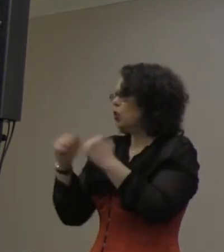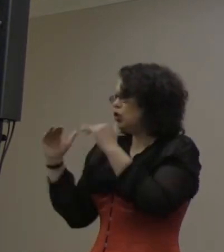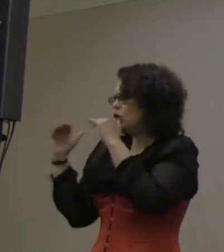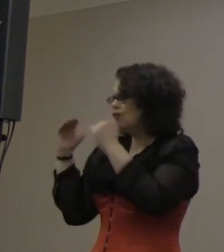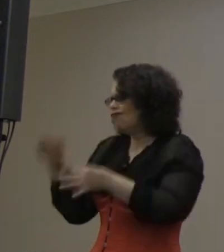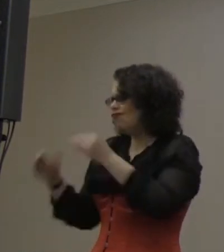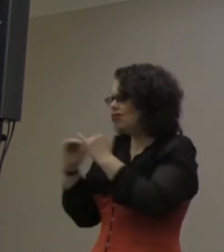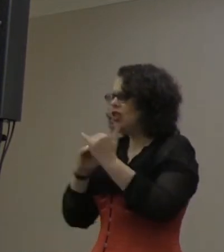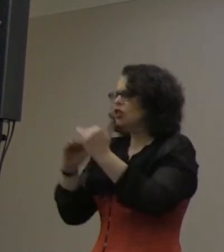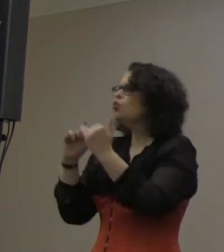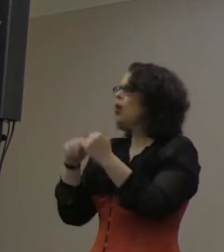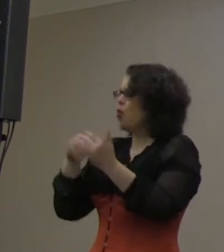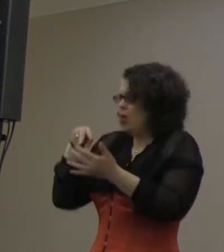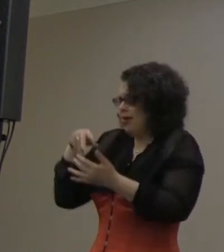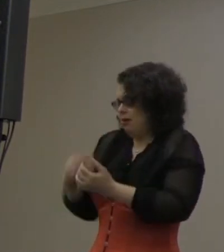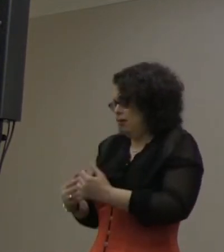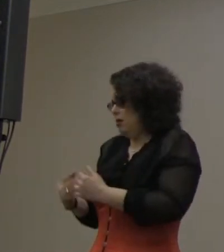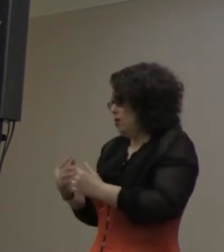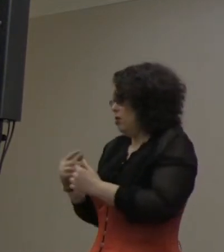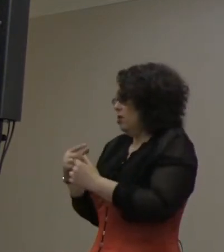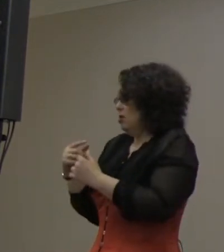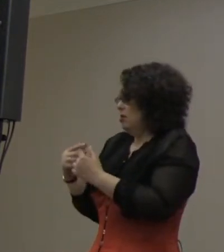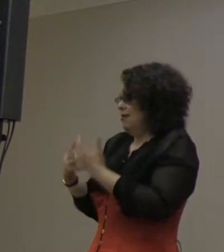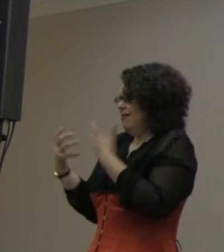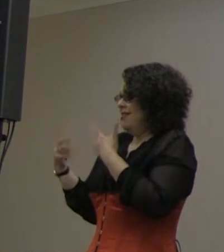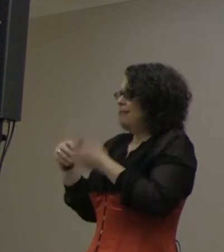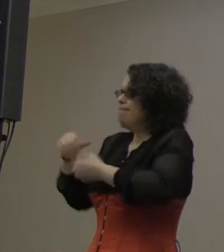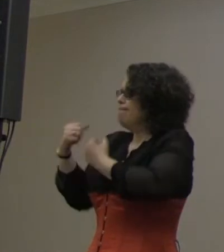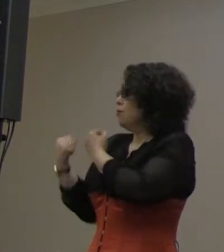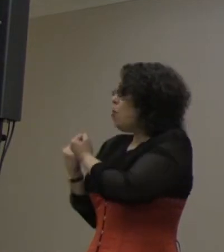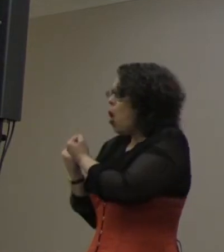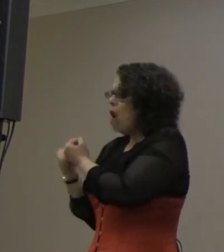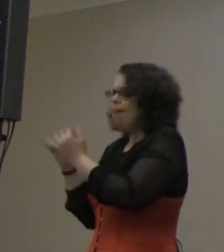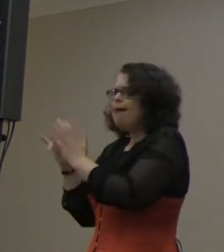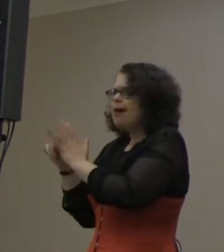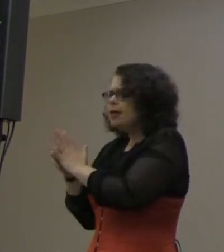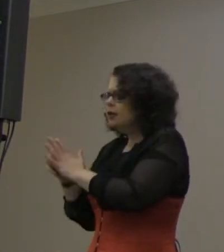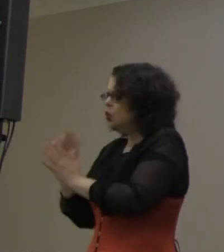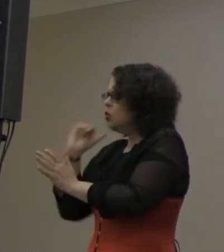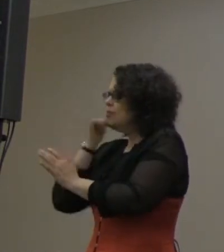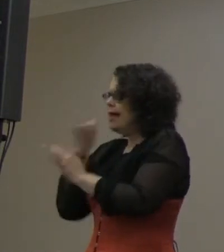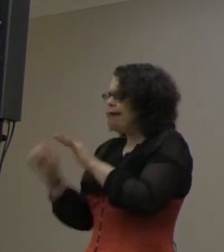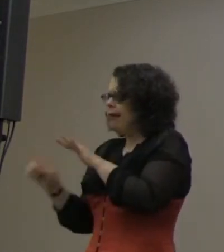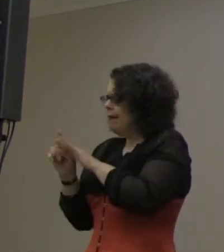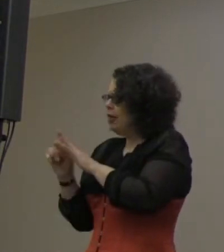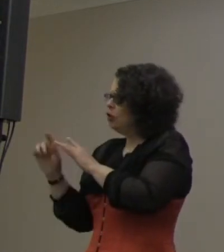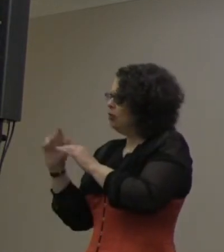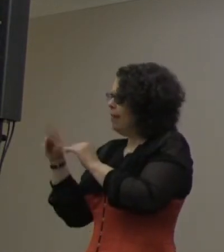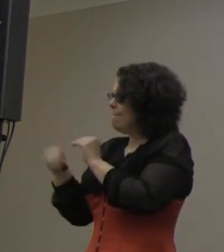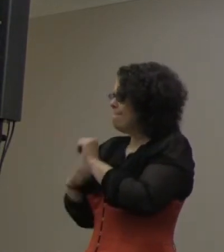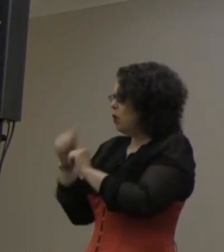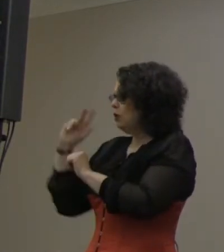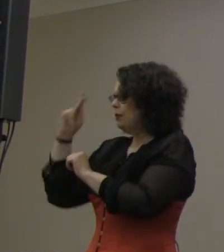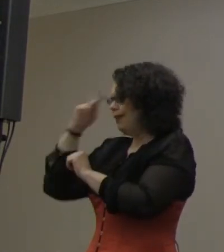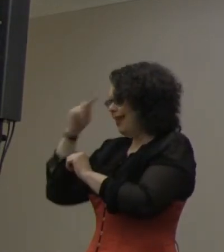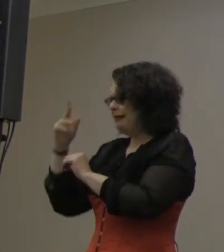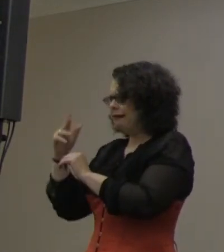which we stand only with those identities who mistakenly appear to be most